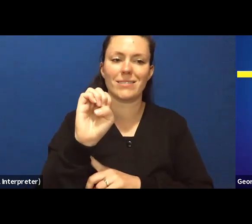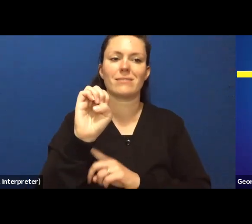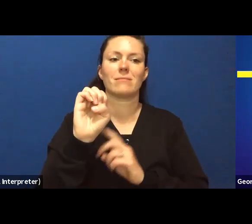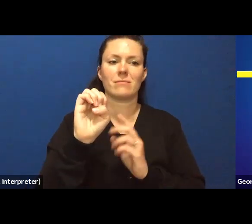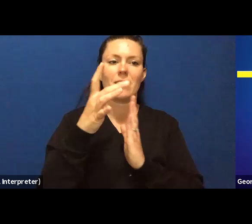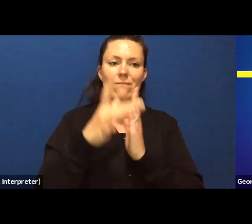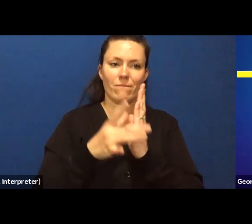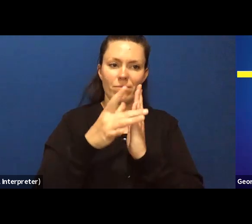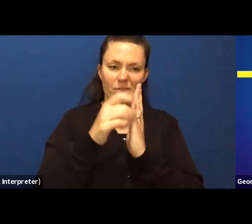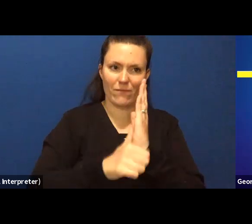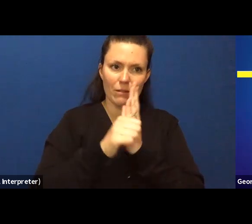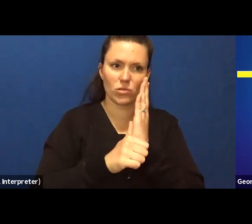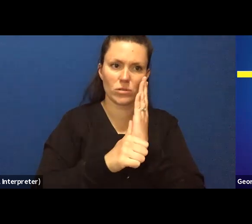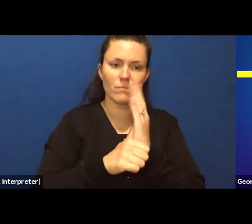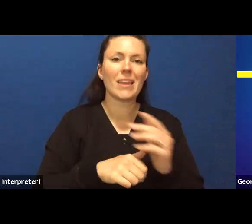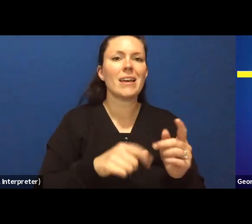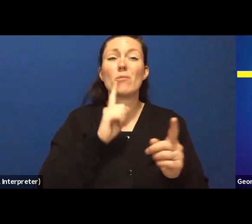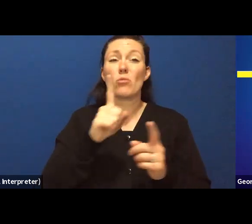Accessible housing is difficult.